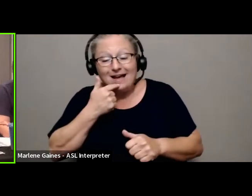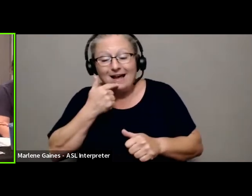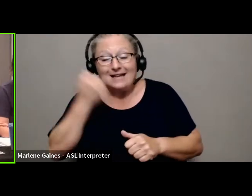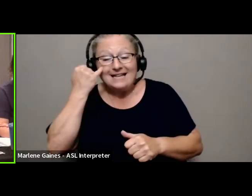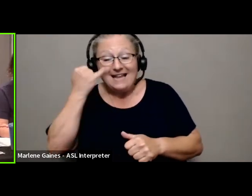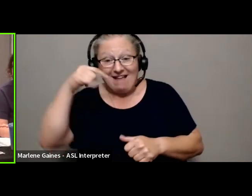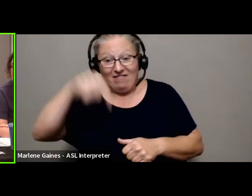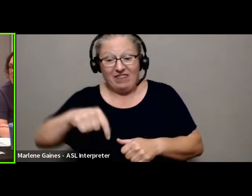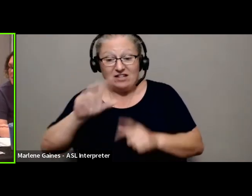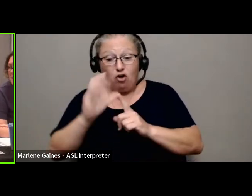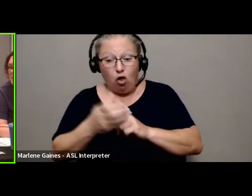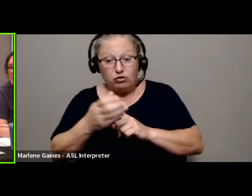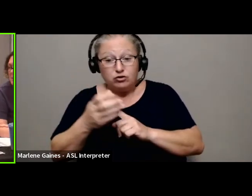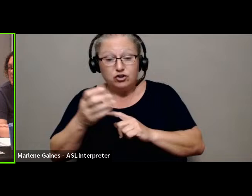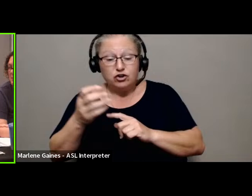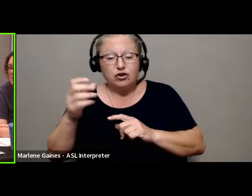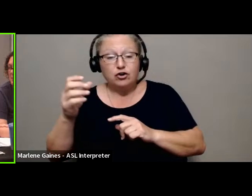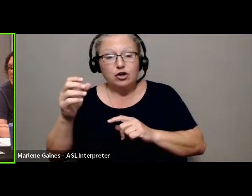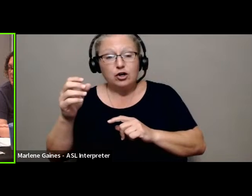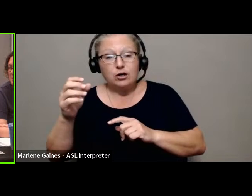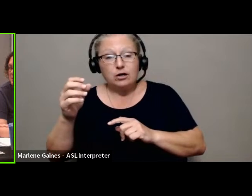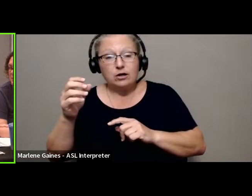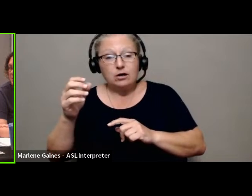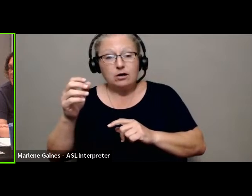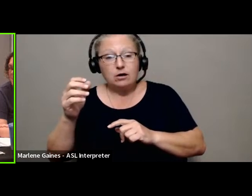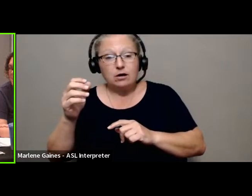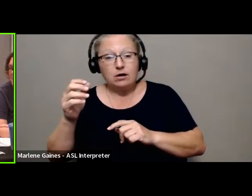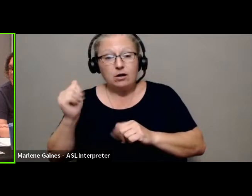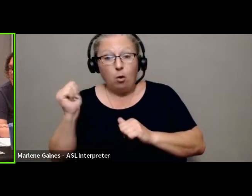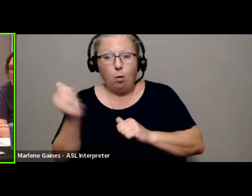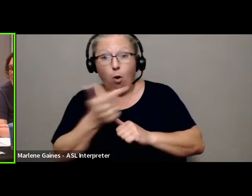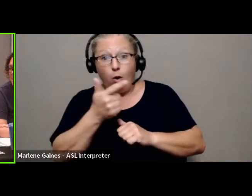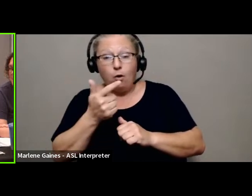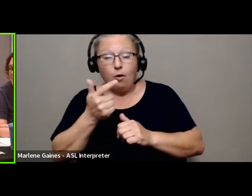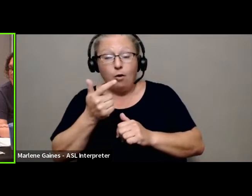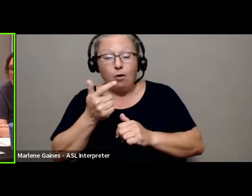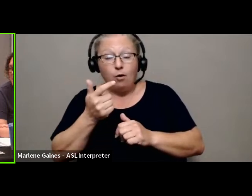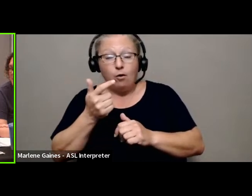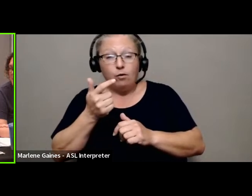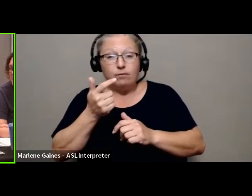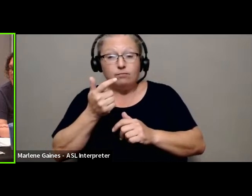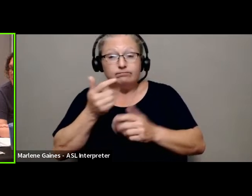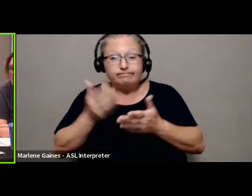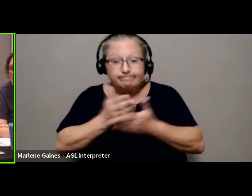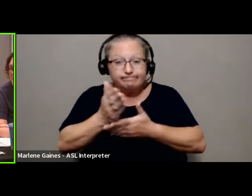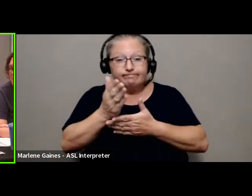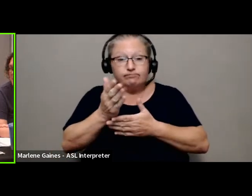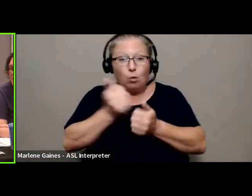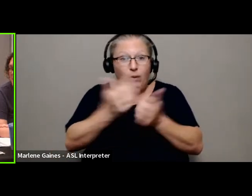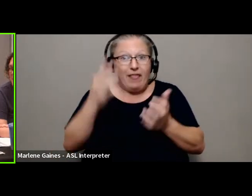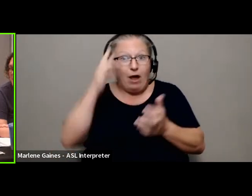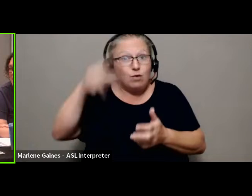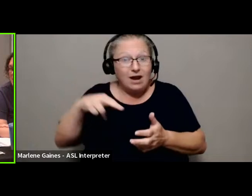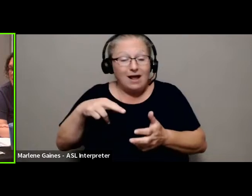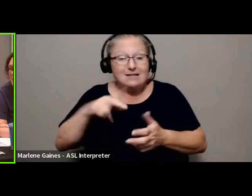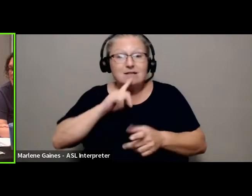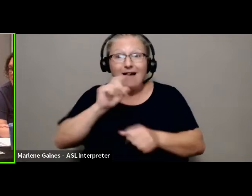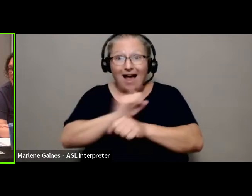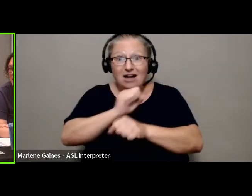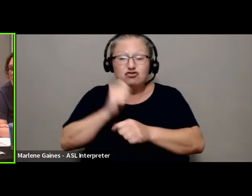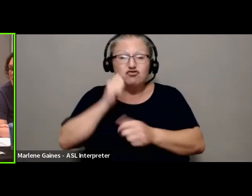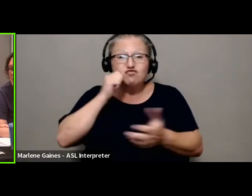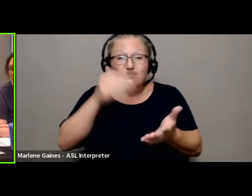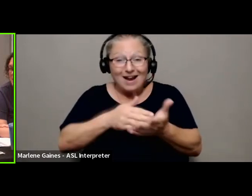this culture that we're all swimming in without realizing it is actually